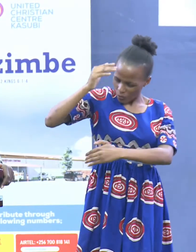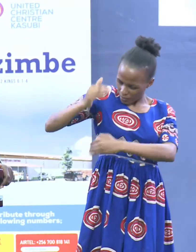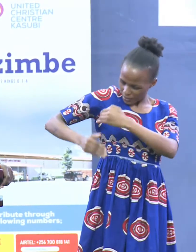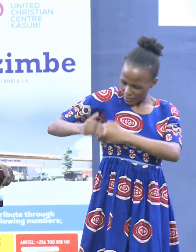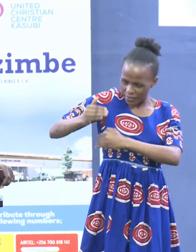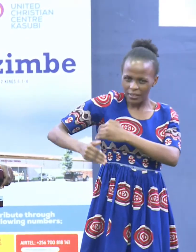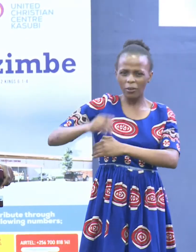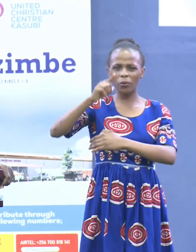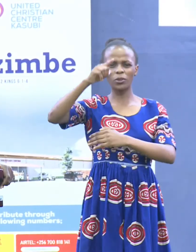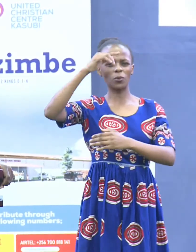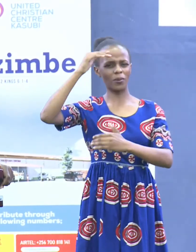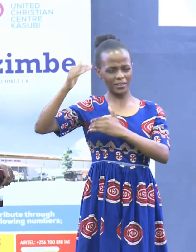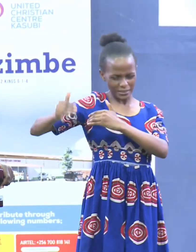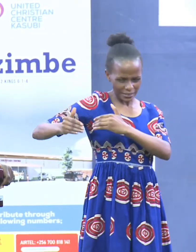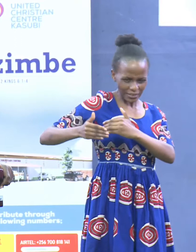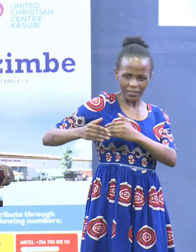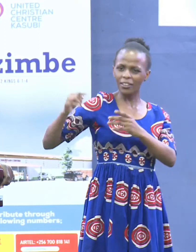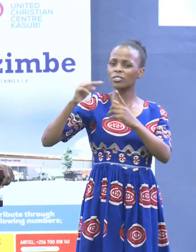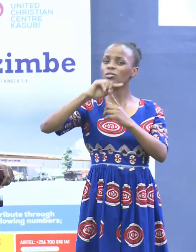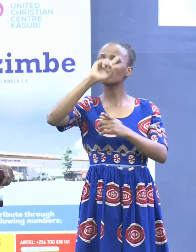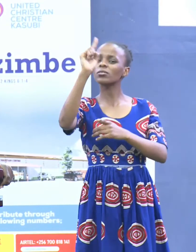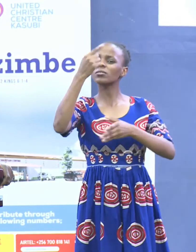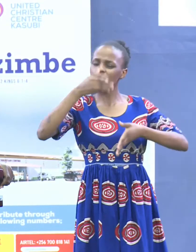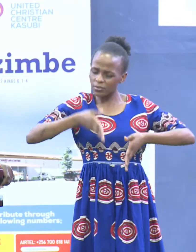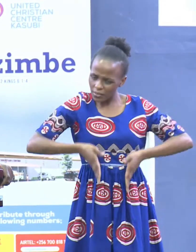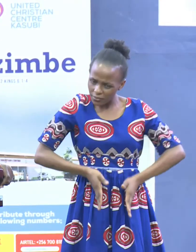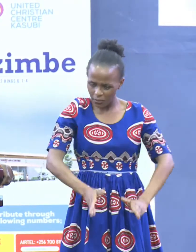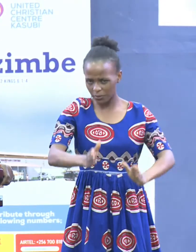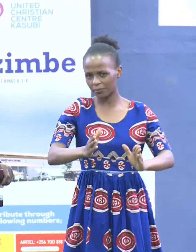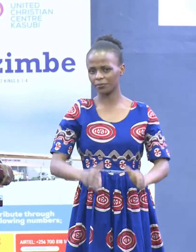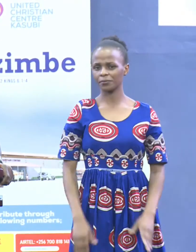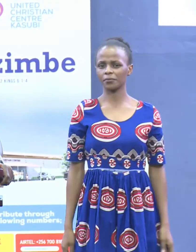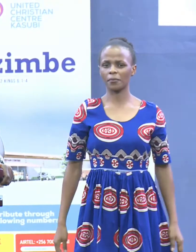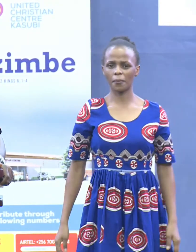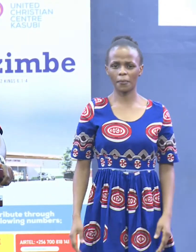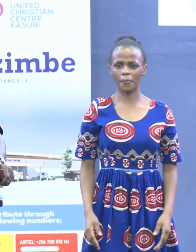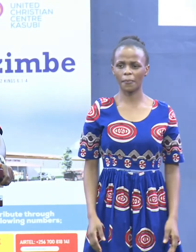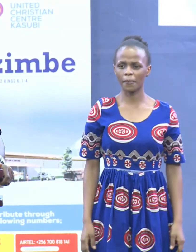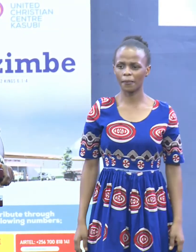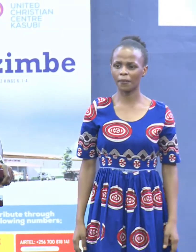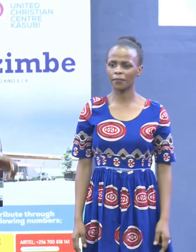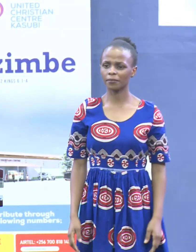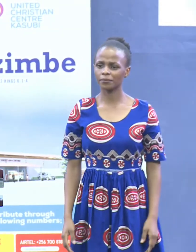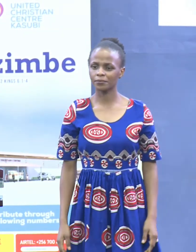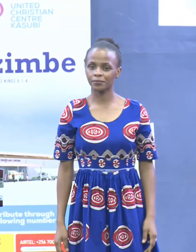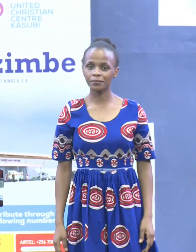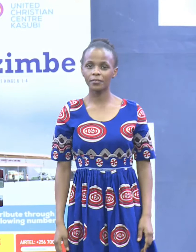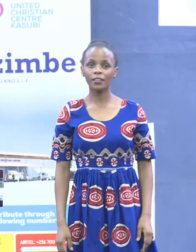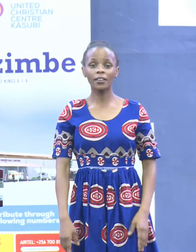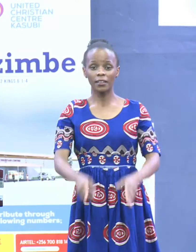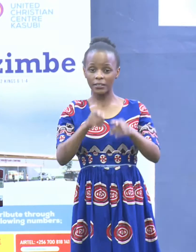the reason as to why you have to be walking this world, as you have to be focusing, as you have to be beside the firstborn,